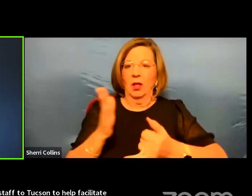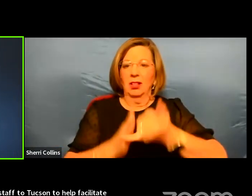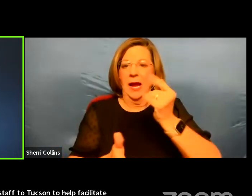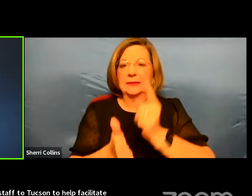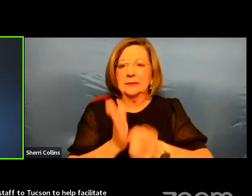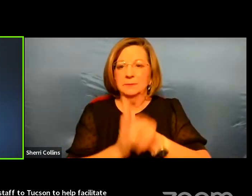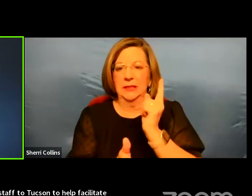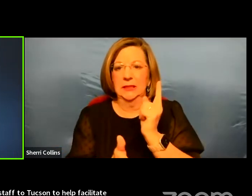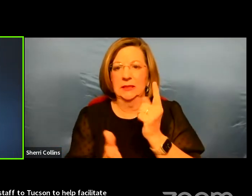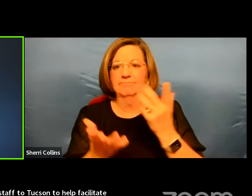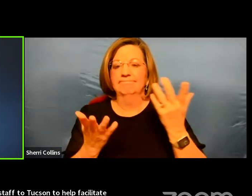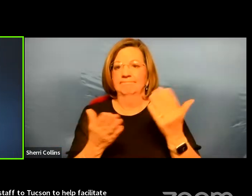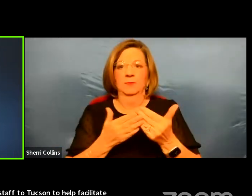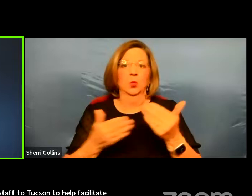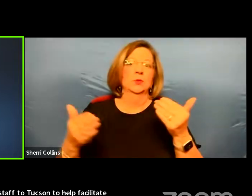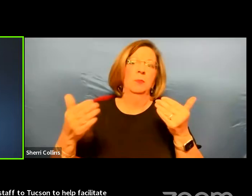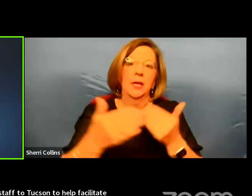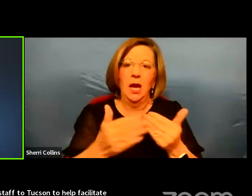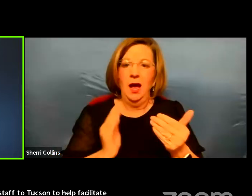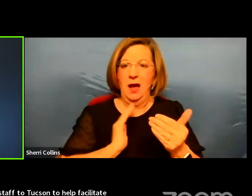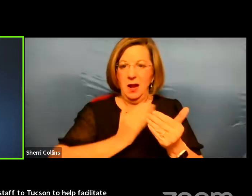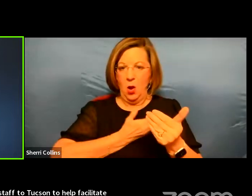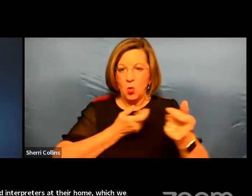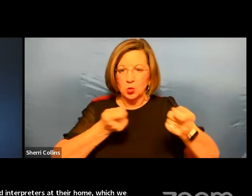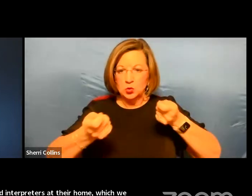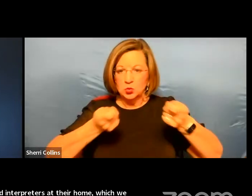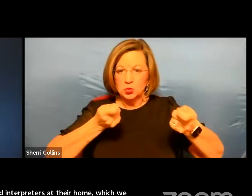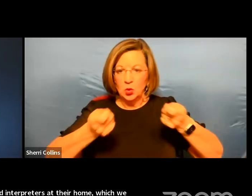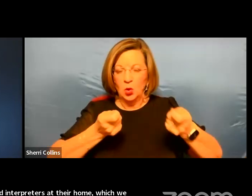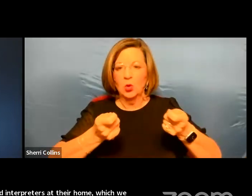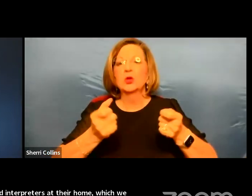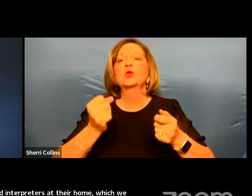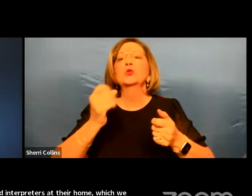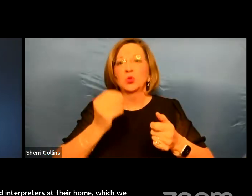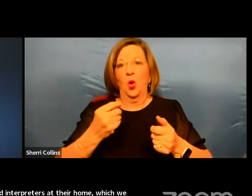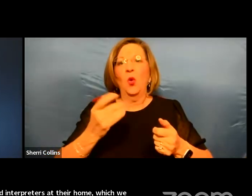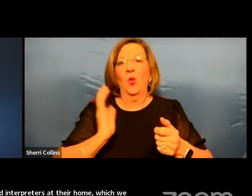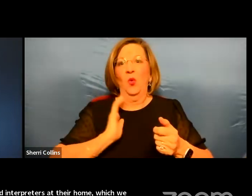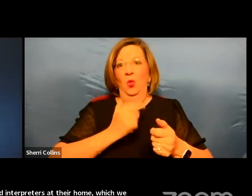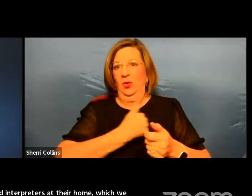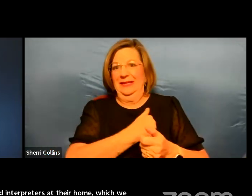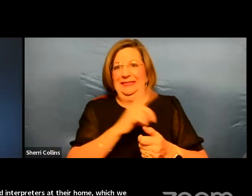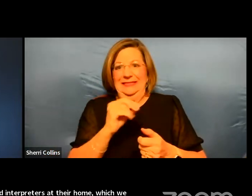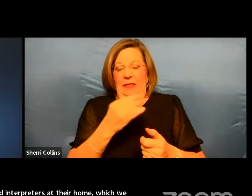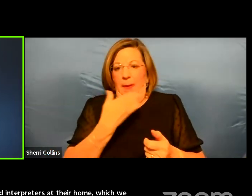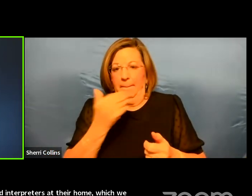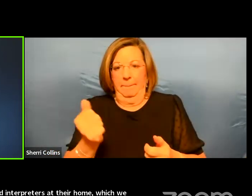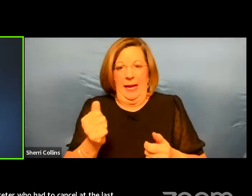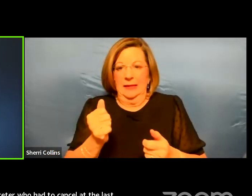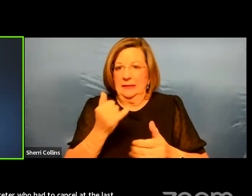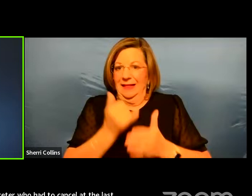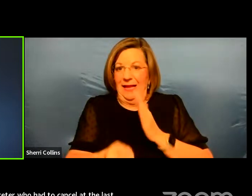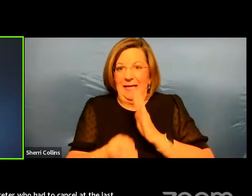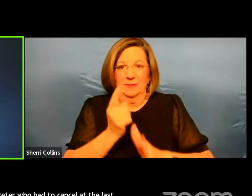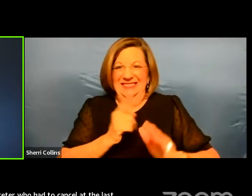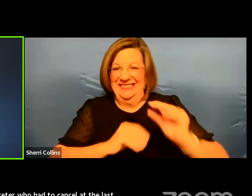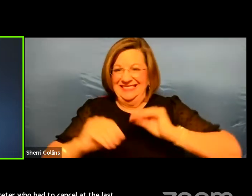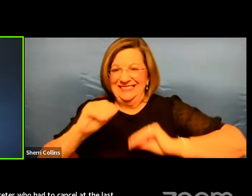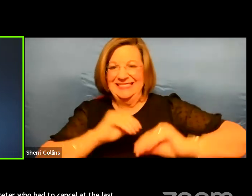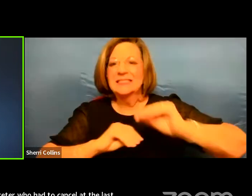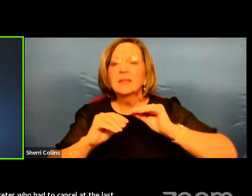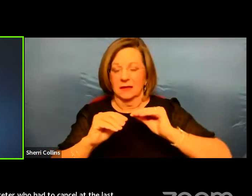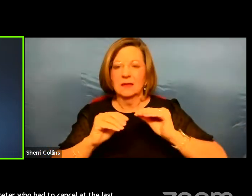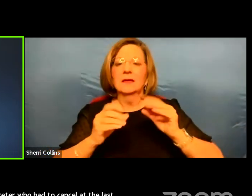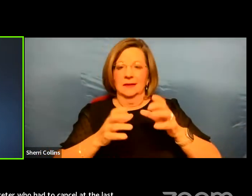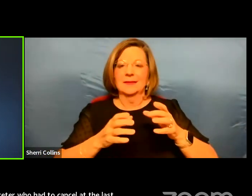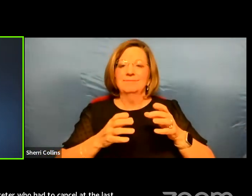However, there was an interpreter who had to cancel at the last minute. That was beyond our control. And so we did the